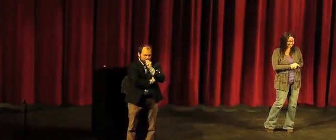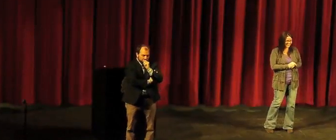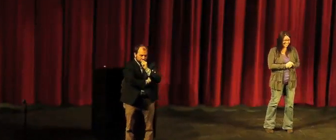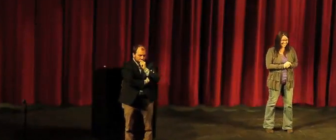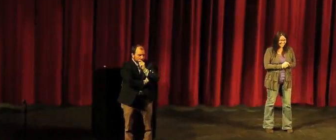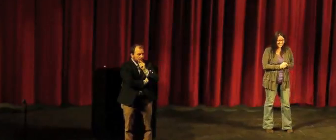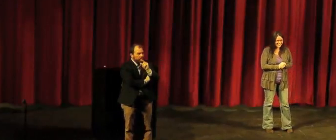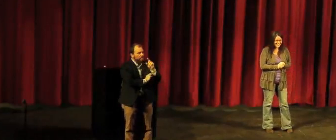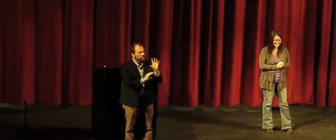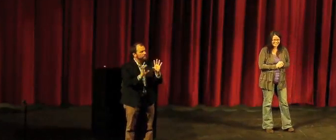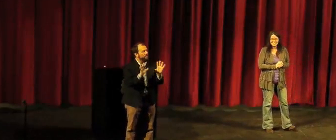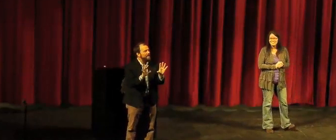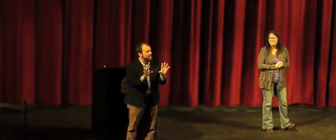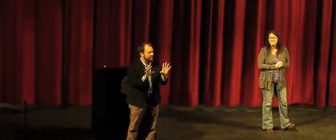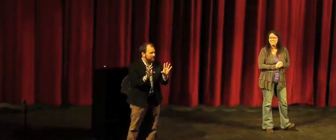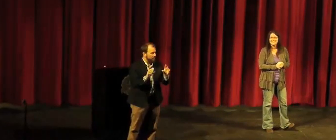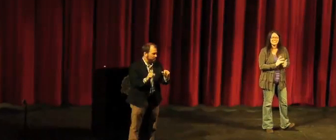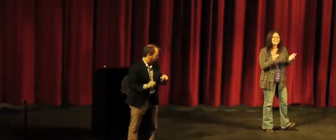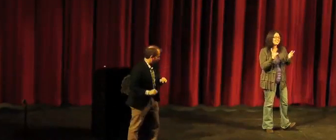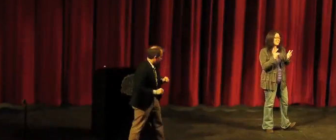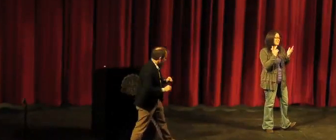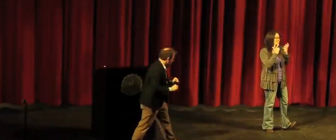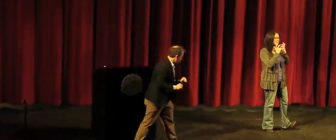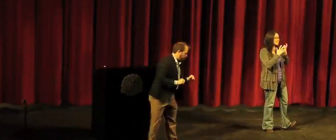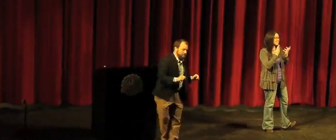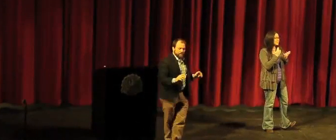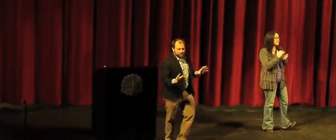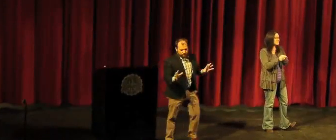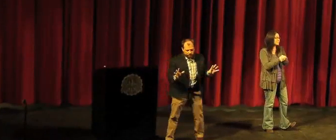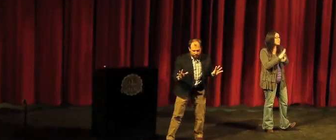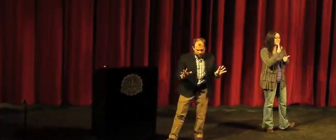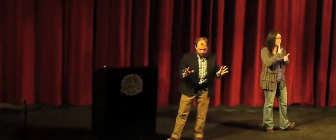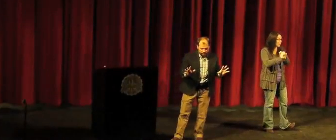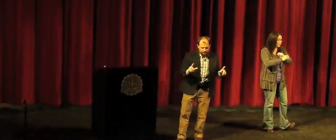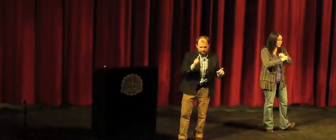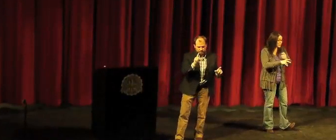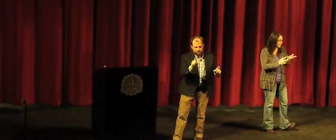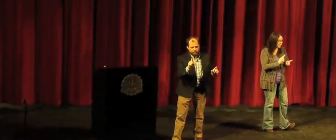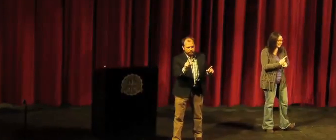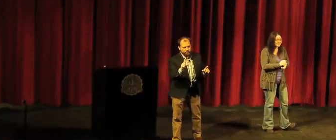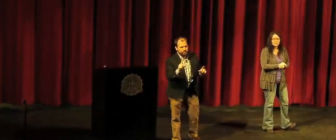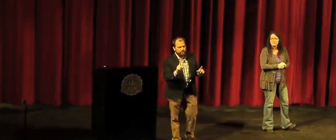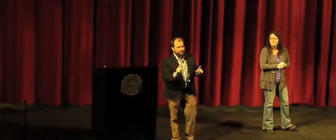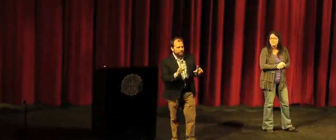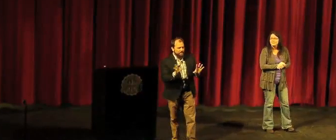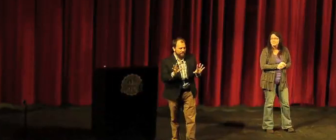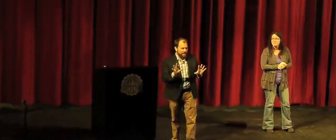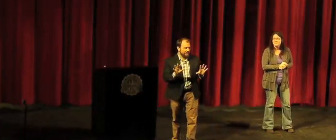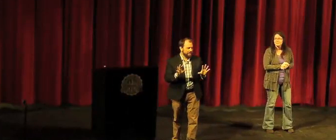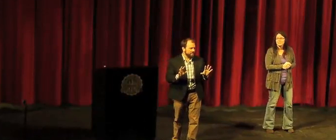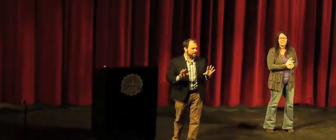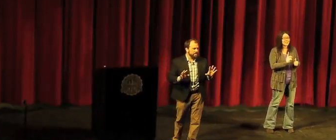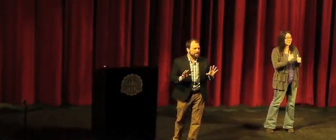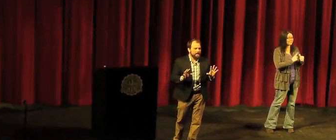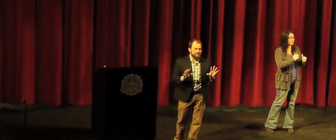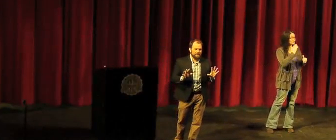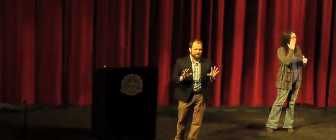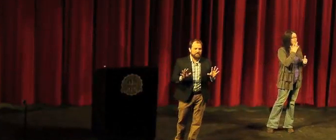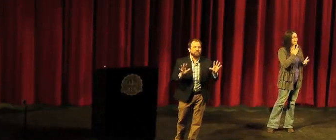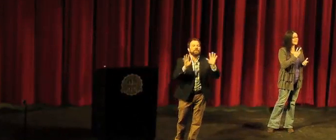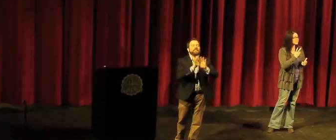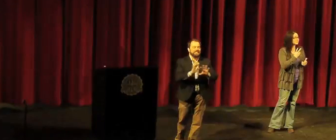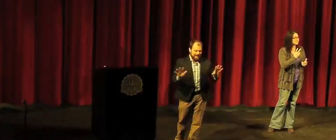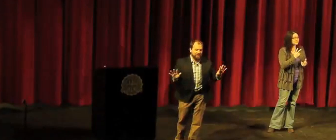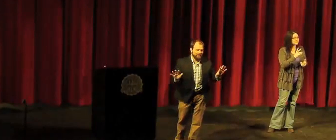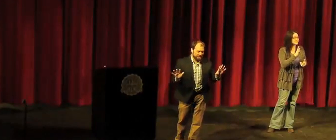Now, what was fascinating was, okay, so it's a beer commercial. So first red flag is, that means